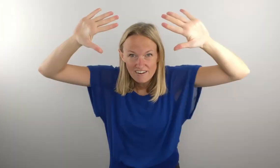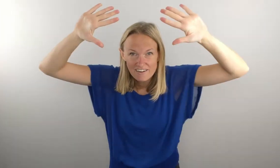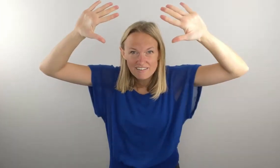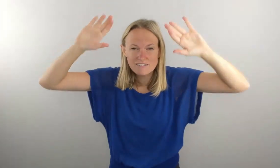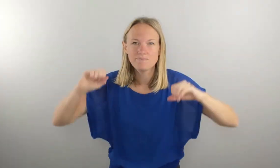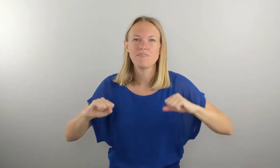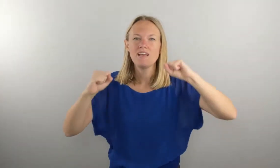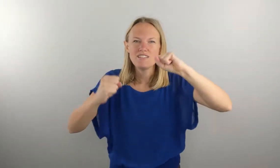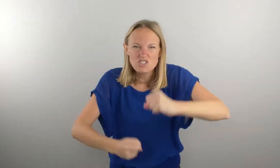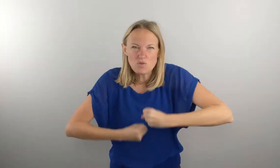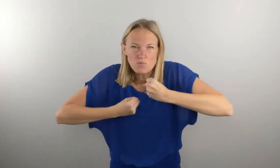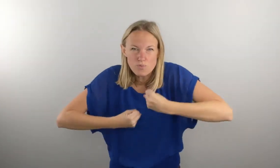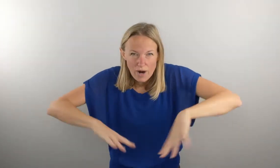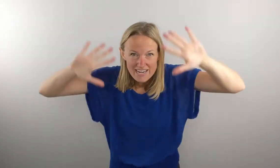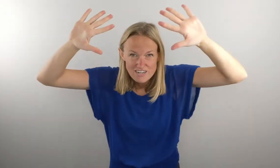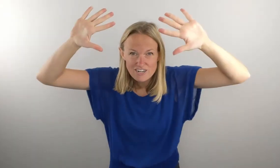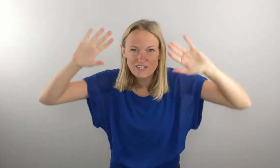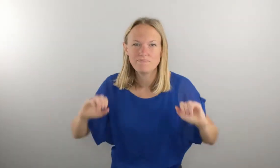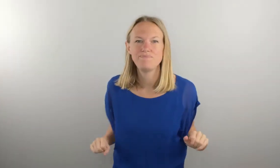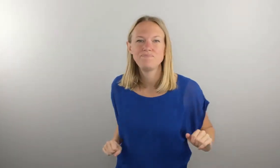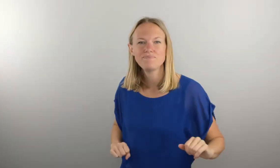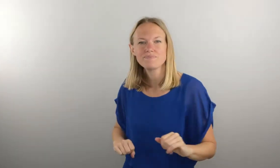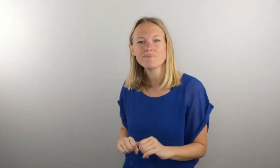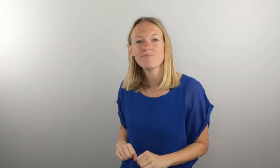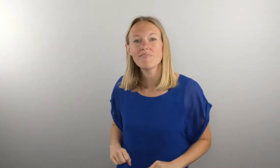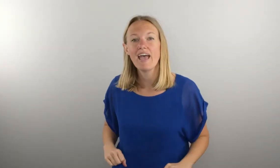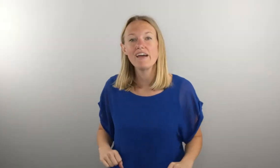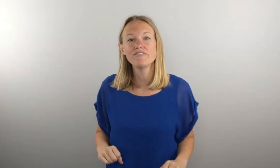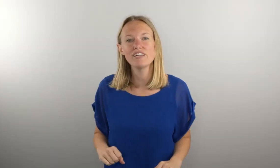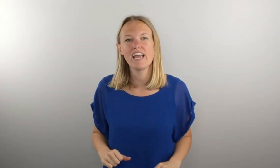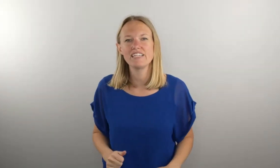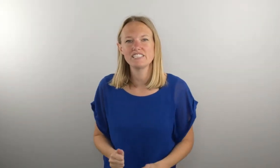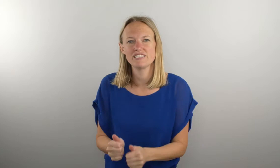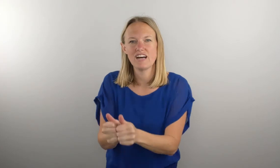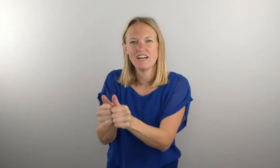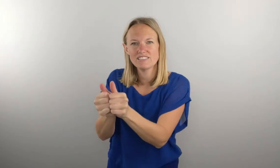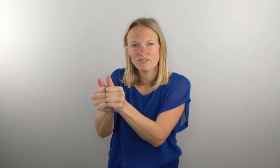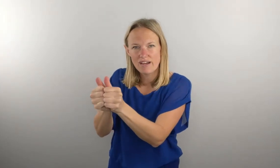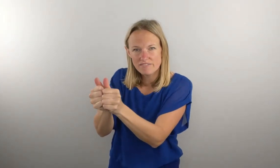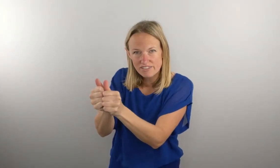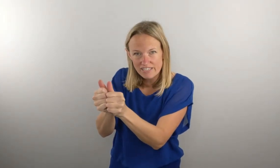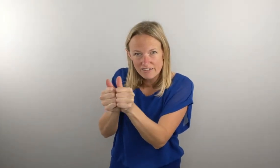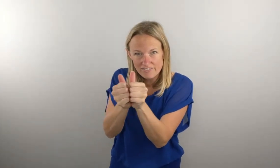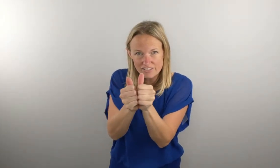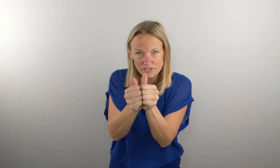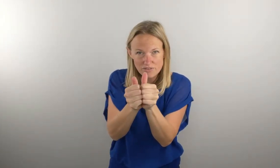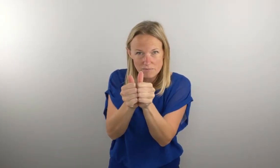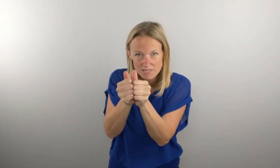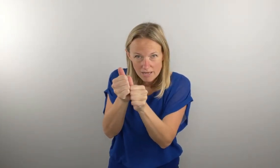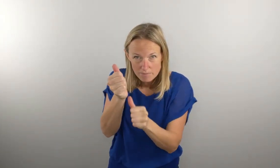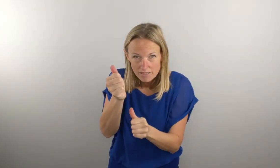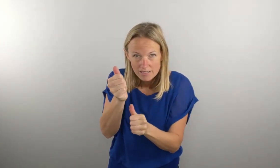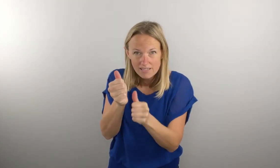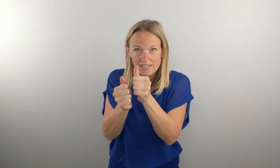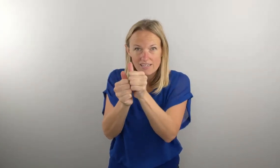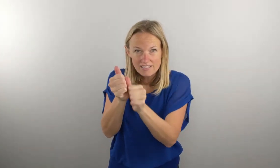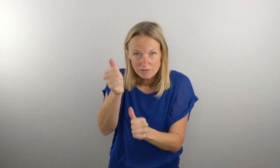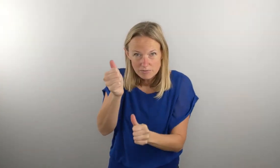Surrender. Surrender. Every anxious thought, so you have your 2 thumbs up, and you take